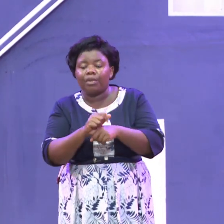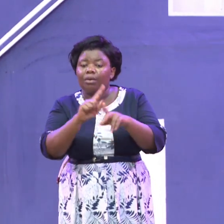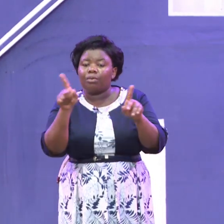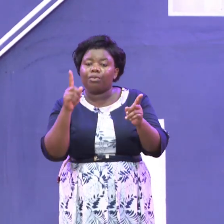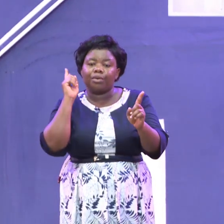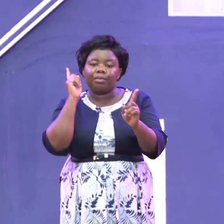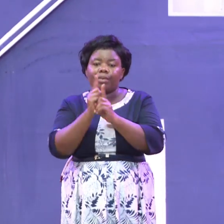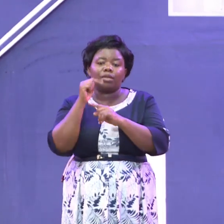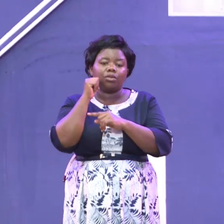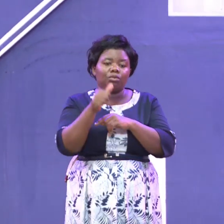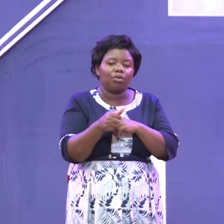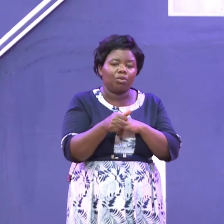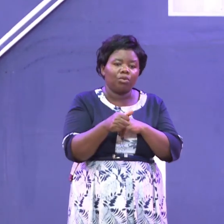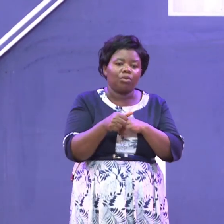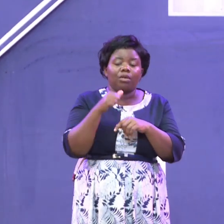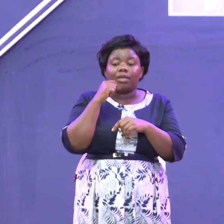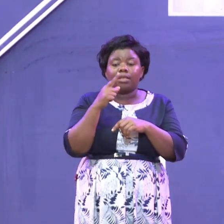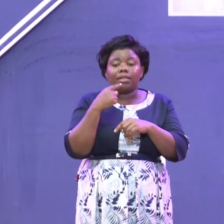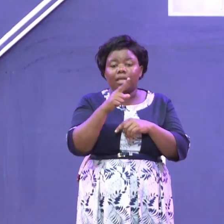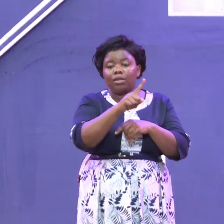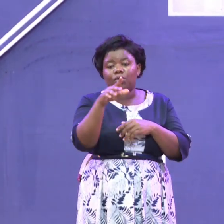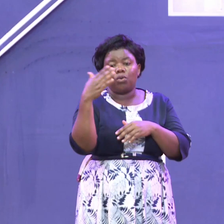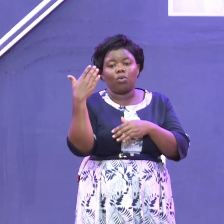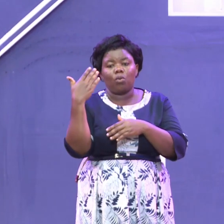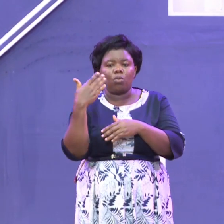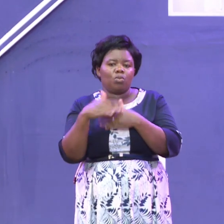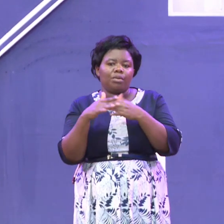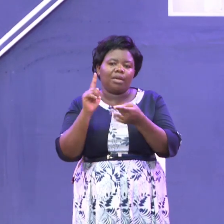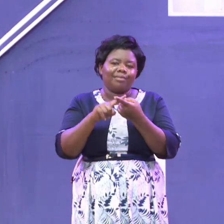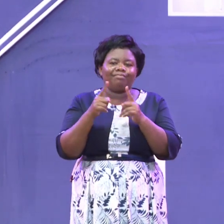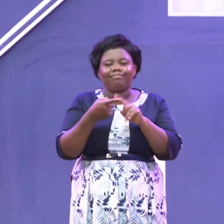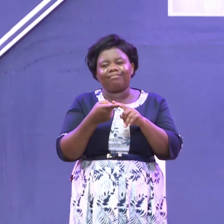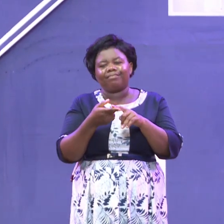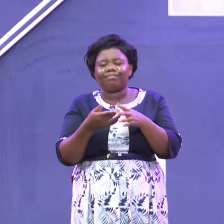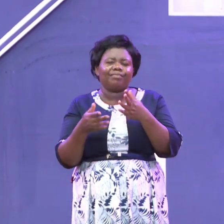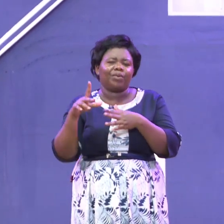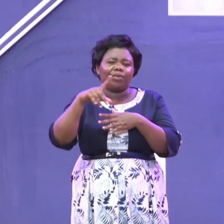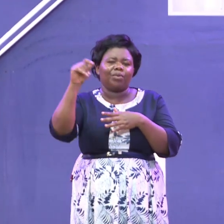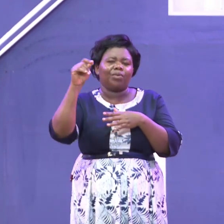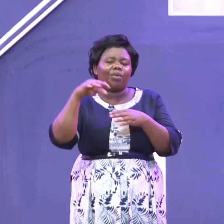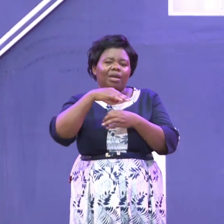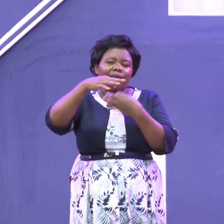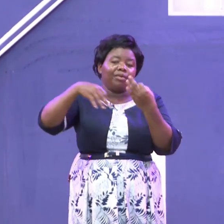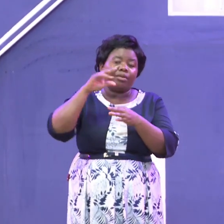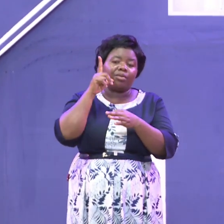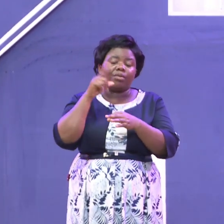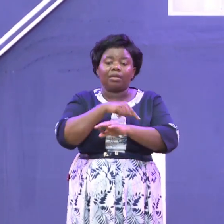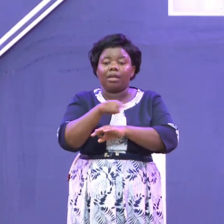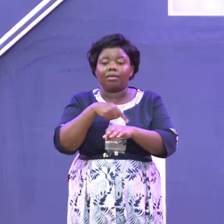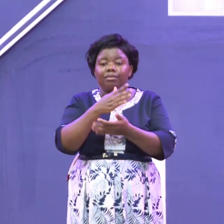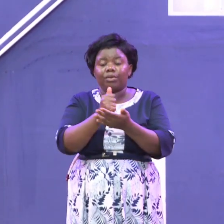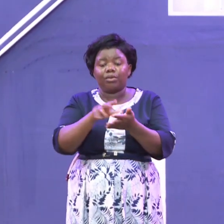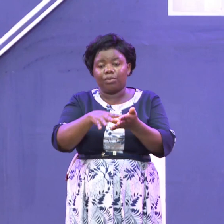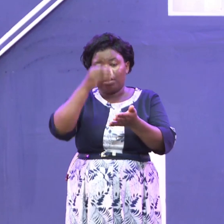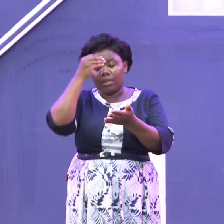katusinkane olunaku lw'enkya gamba munno nti nno wandigenze n'okuŋŋaanako mu lancawa tuyiga